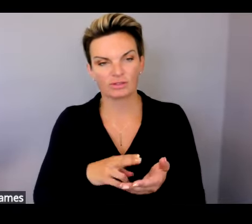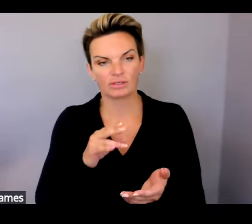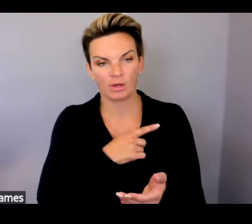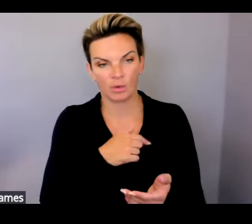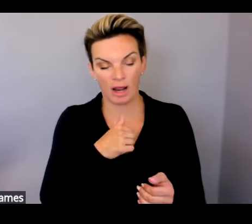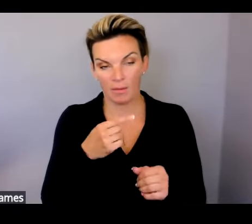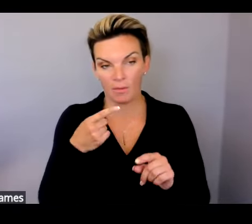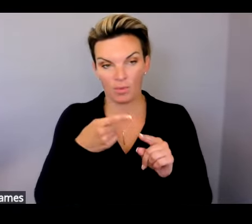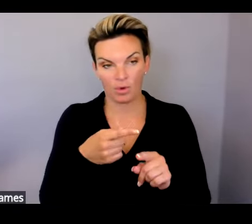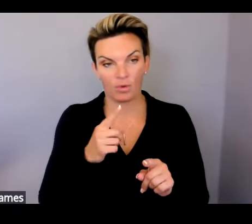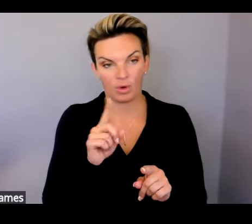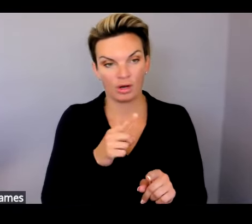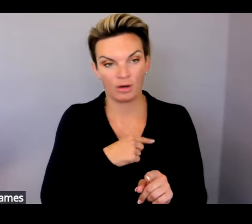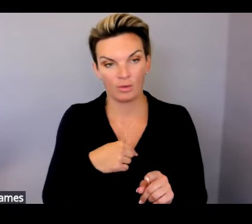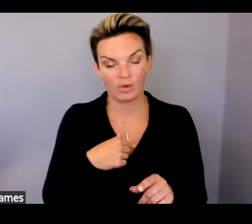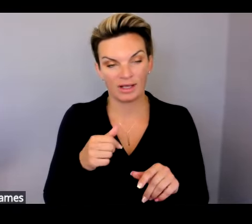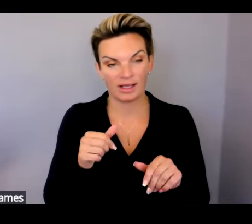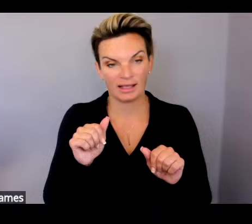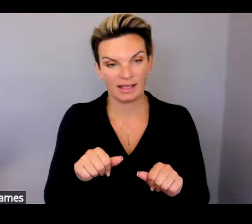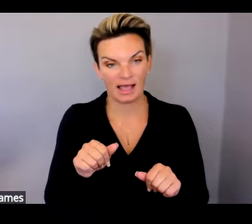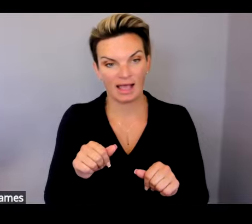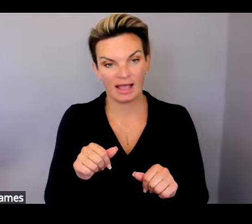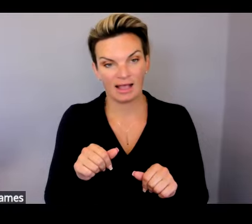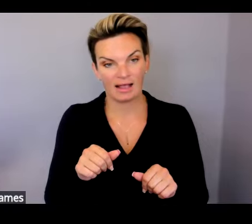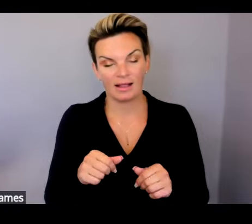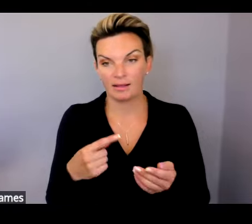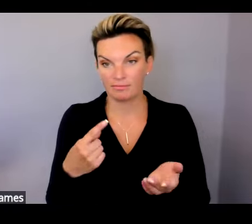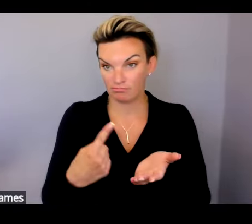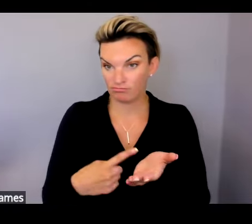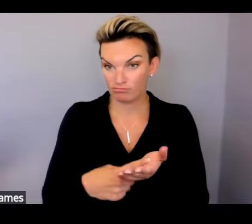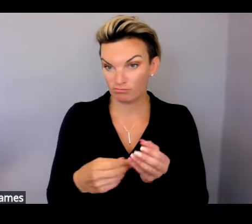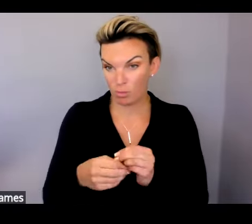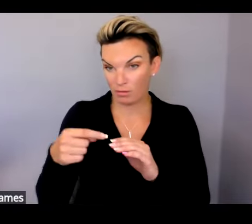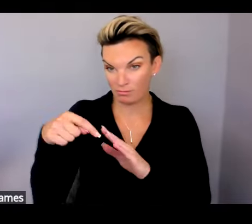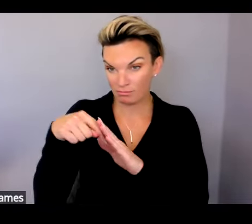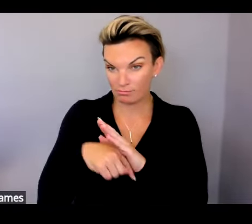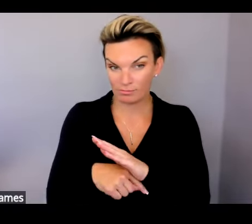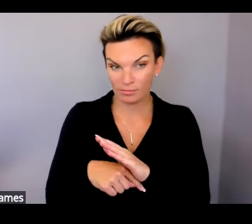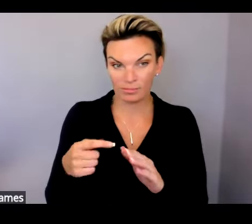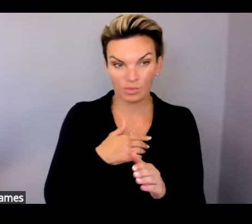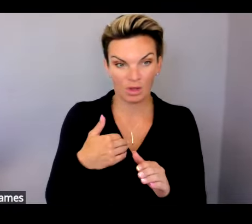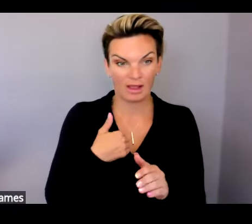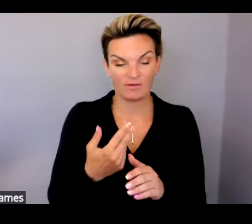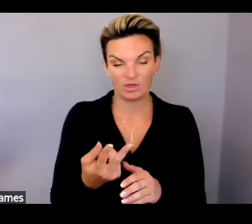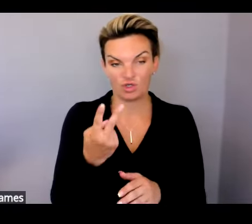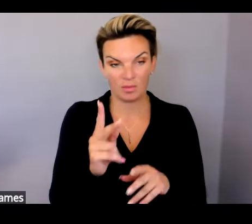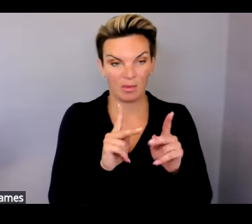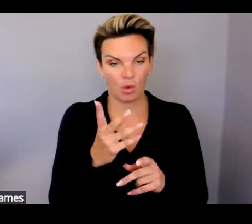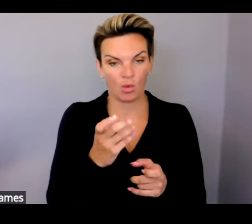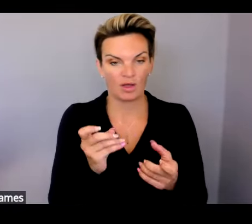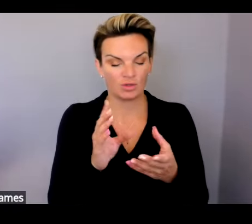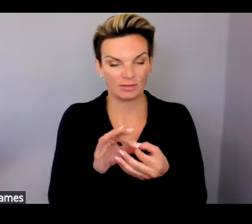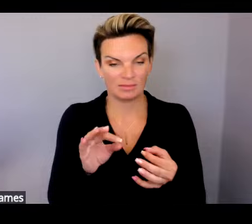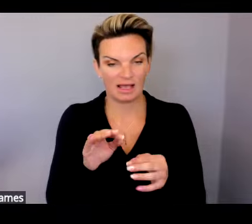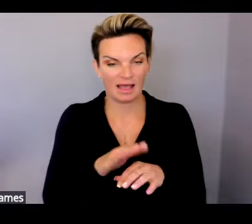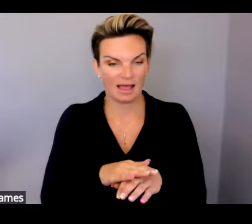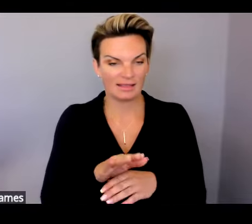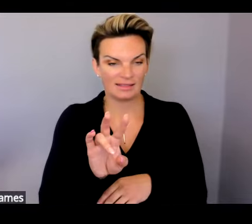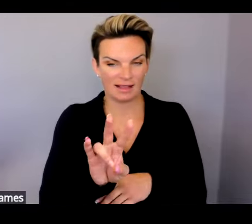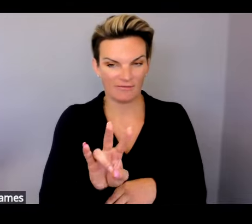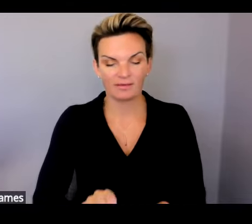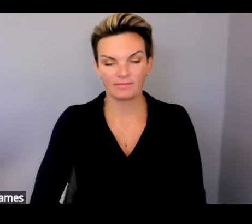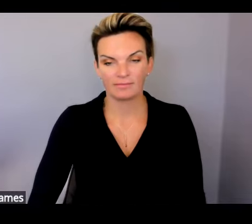could enlarge our conversation? And we have 2 folks that would like to speak on item 7.